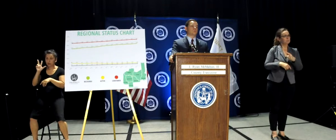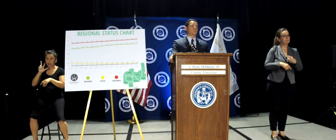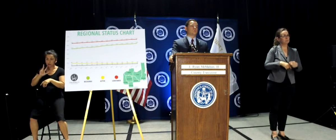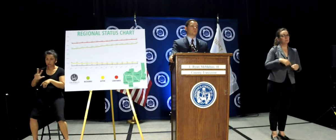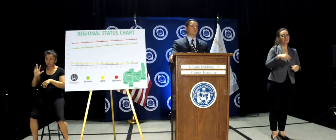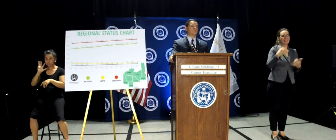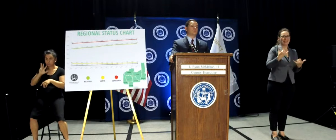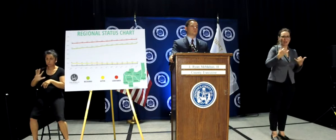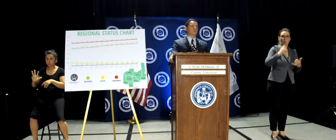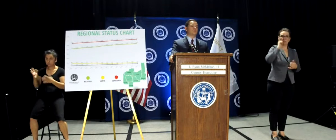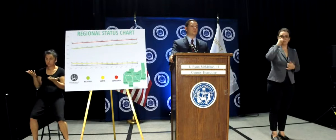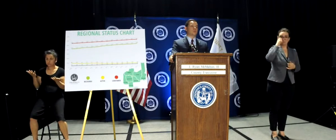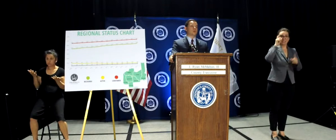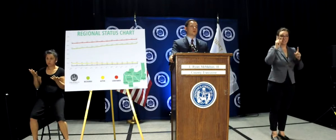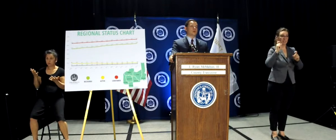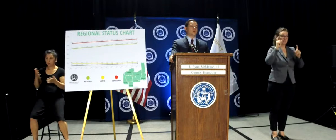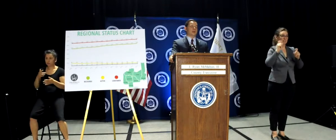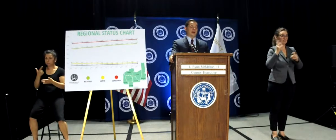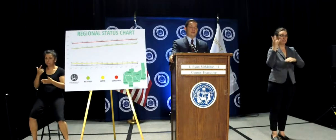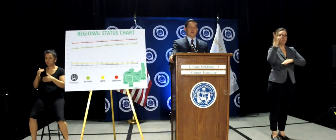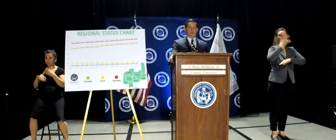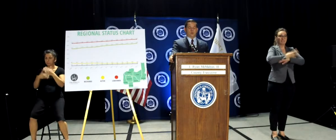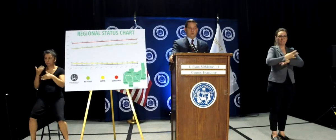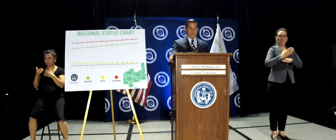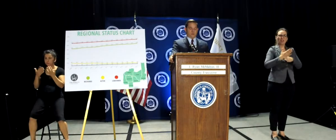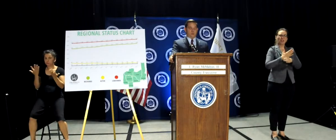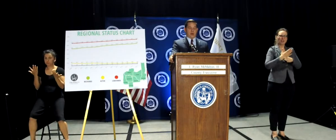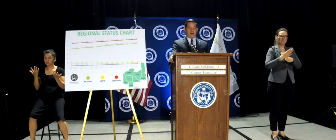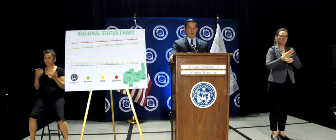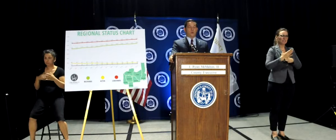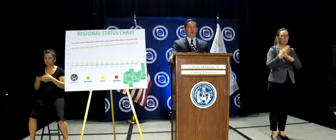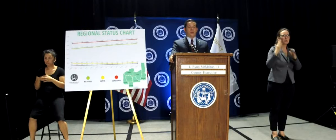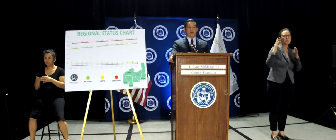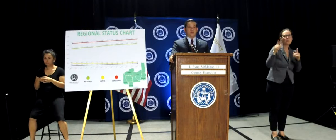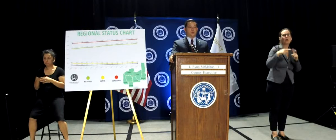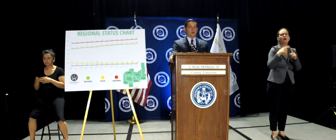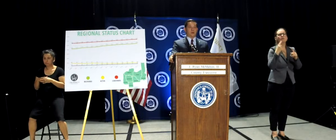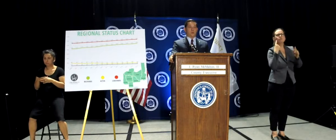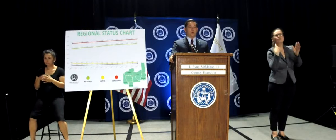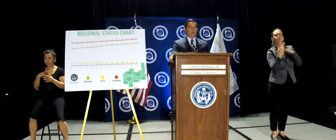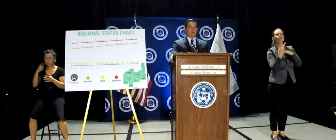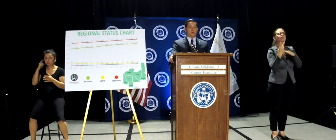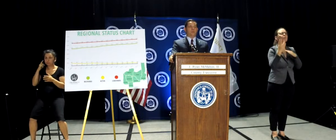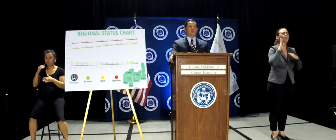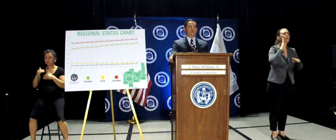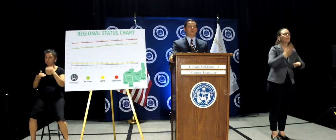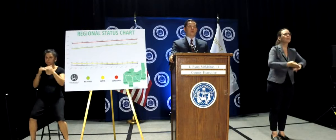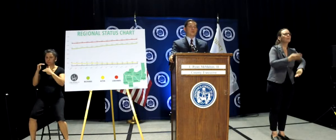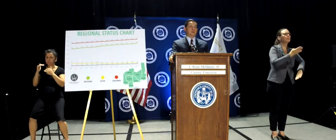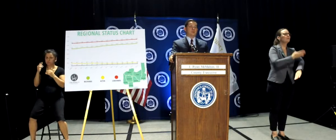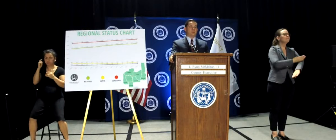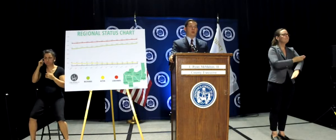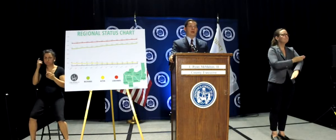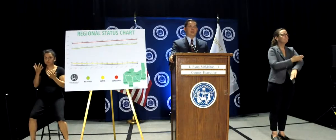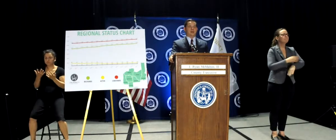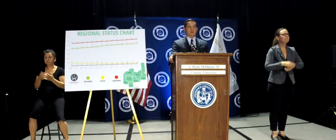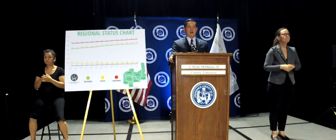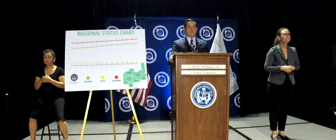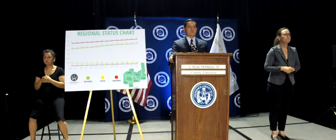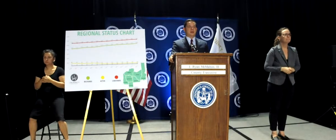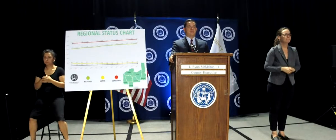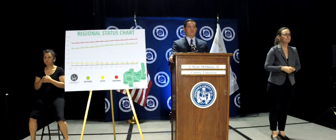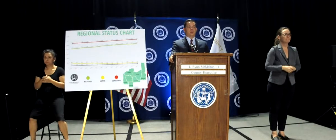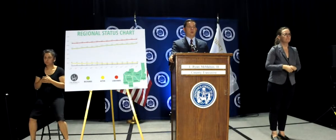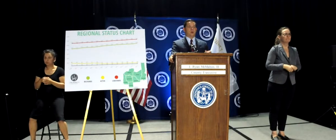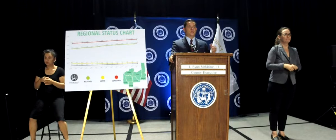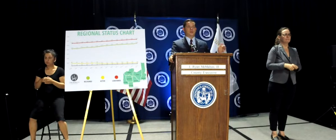labs you're putting on your mobile? Yeah, I think it will. I don't know the answer when it will improve for some of the brand name